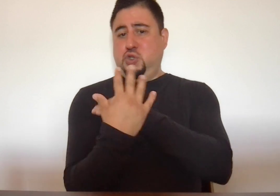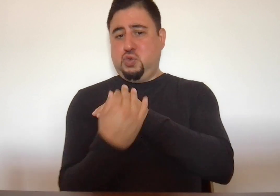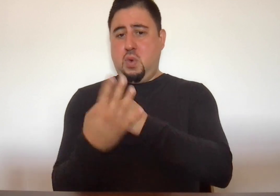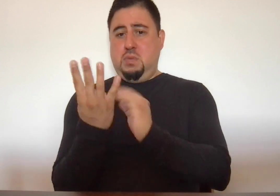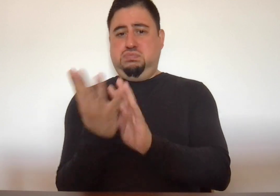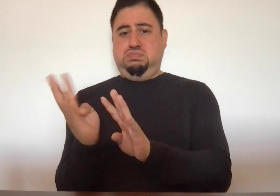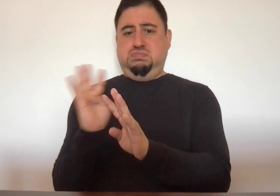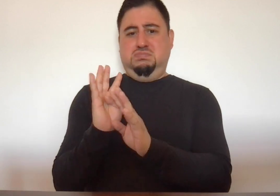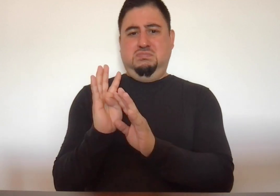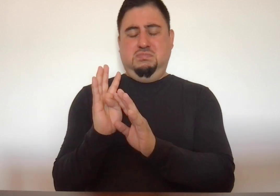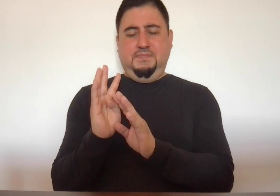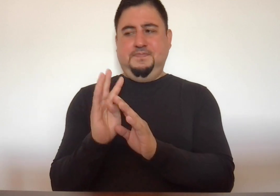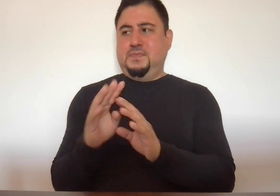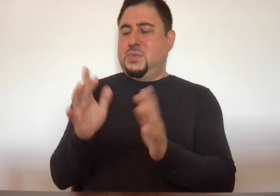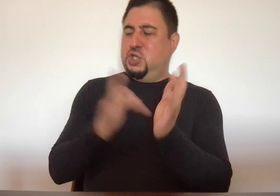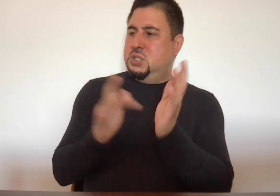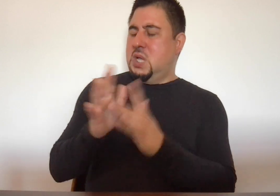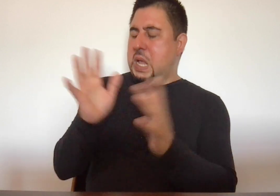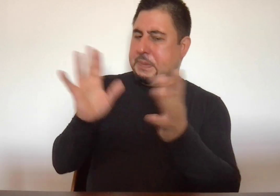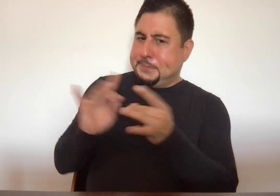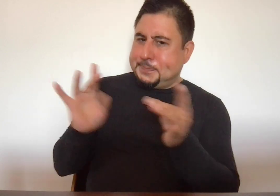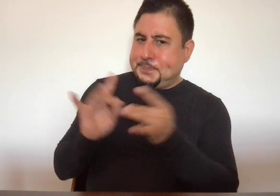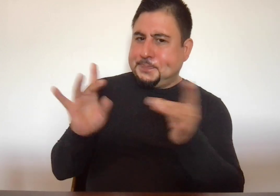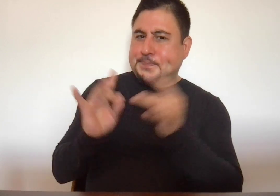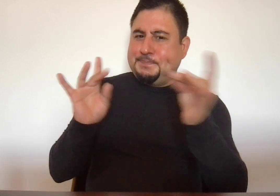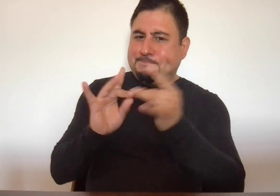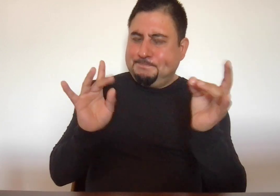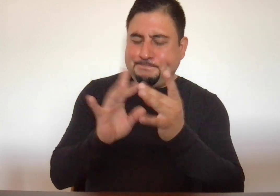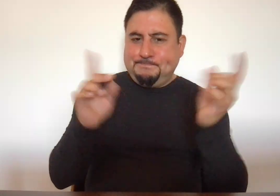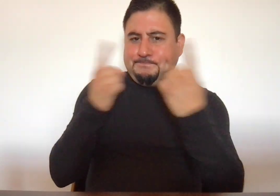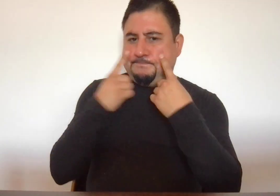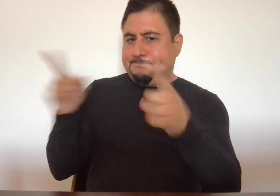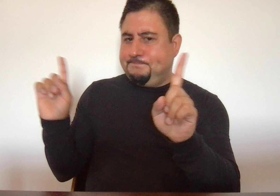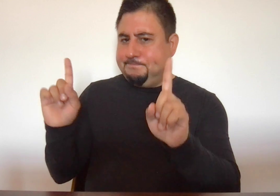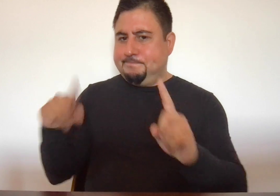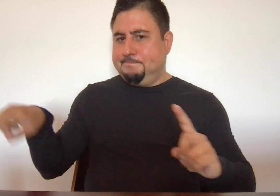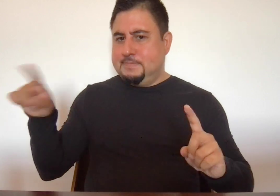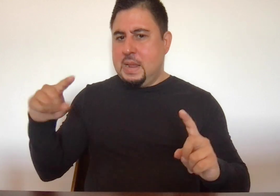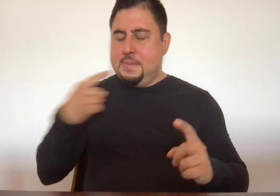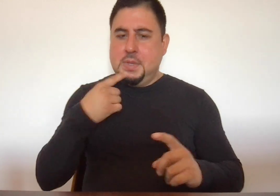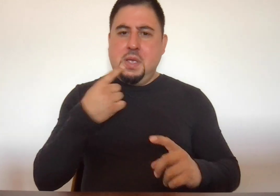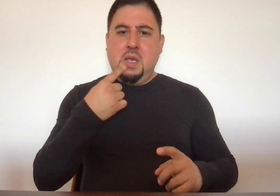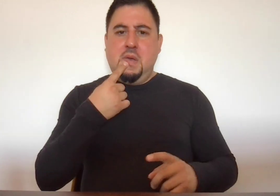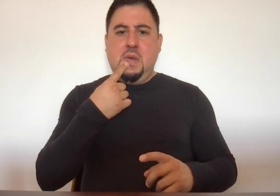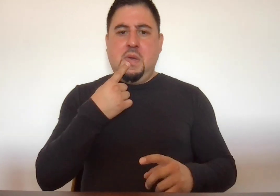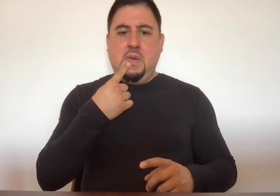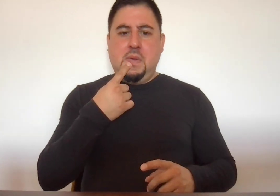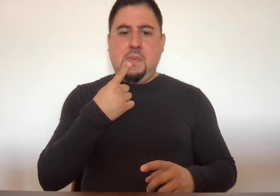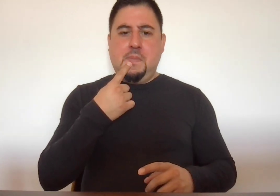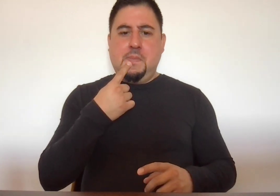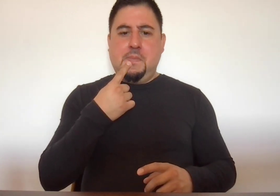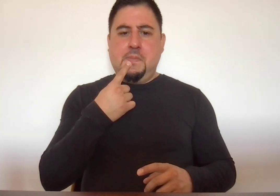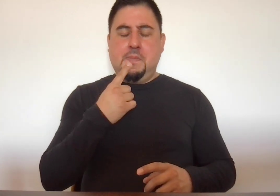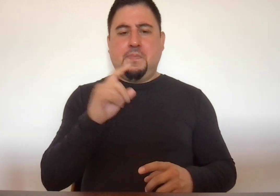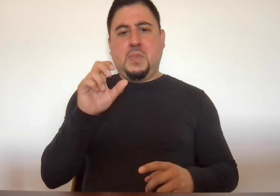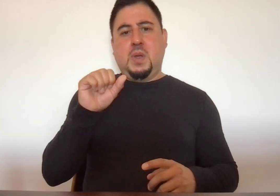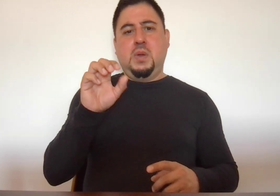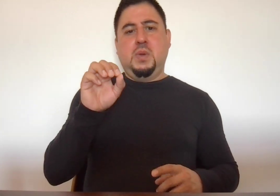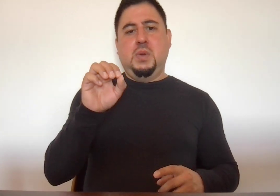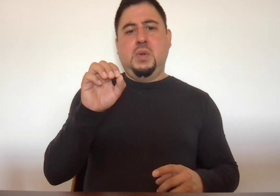As he spoke to them at length in parables, saying, a sower went out to sow, and